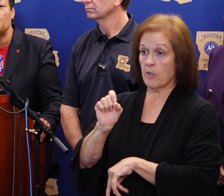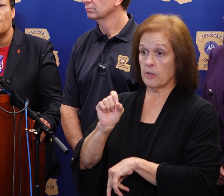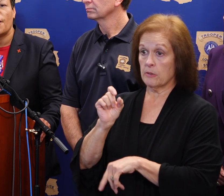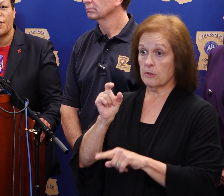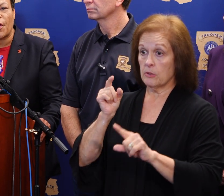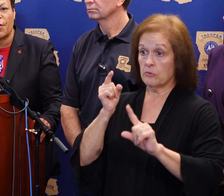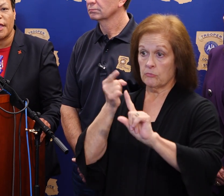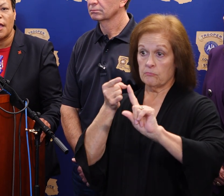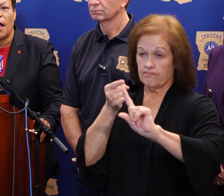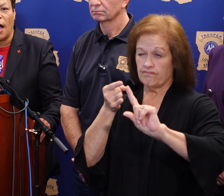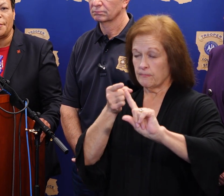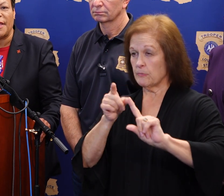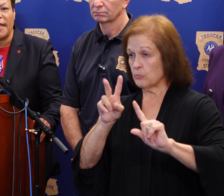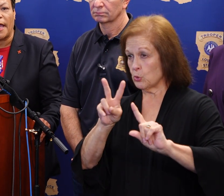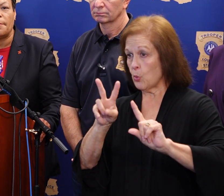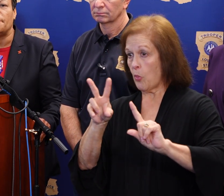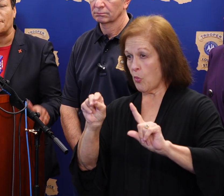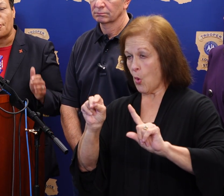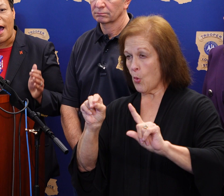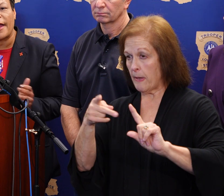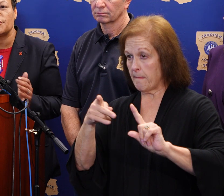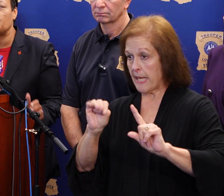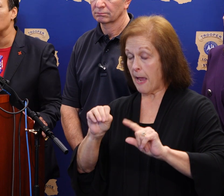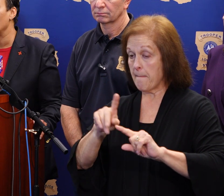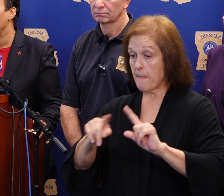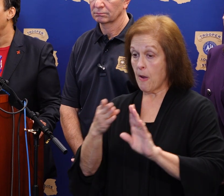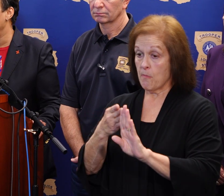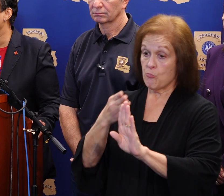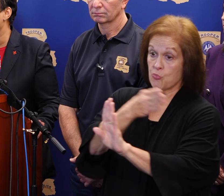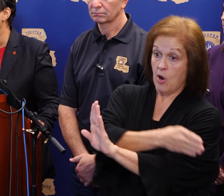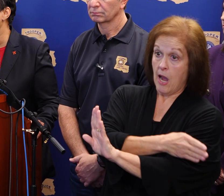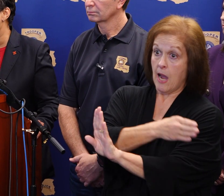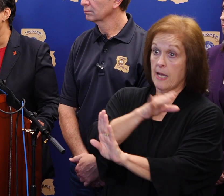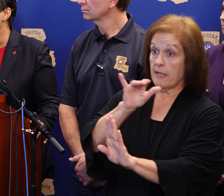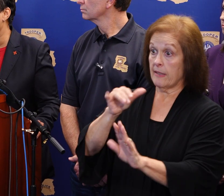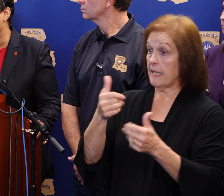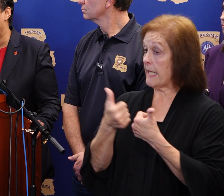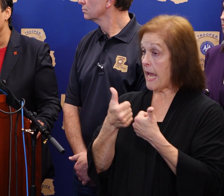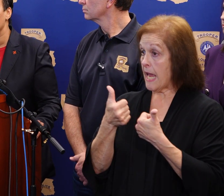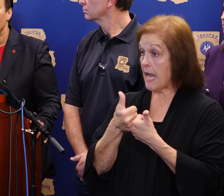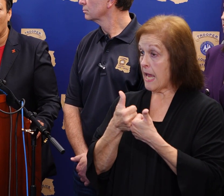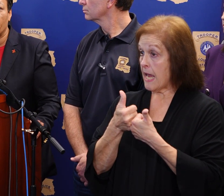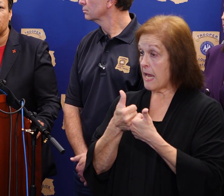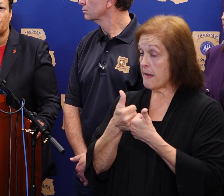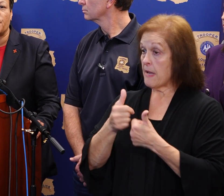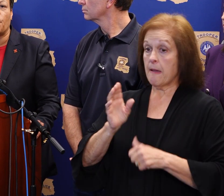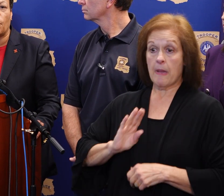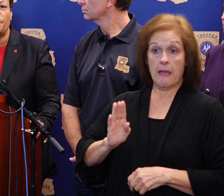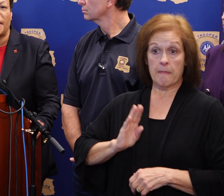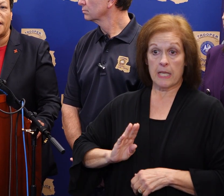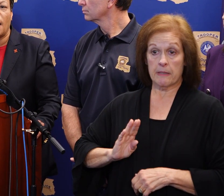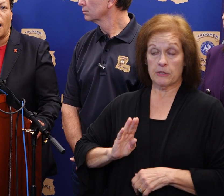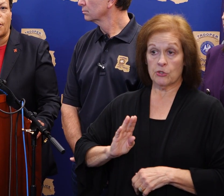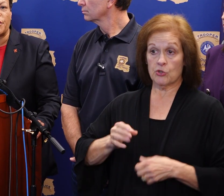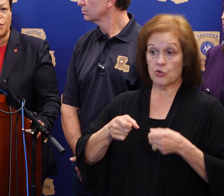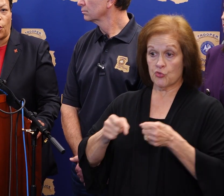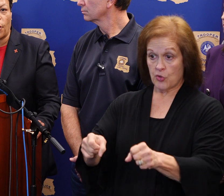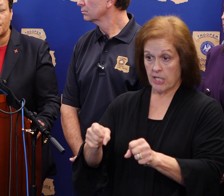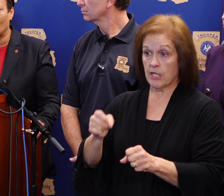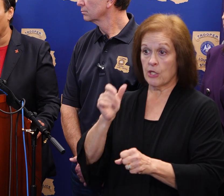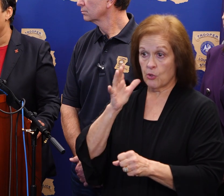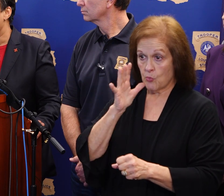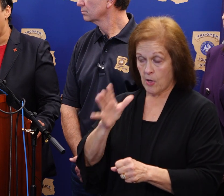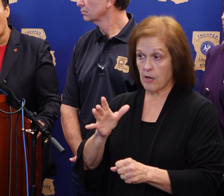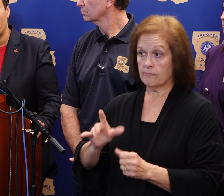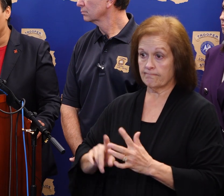towards 2:30 p.m. But prior to game time, the kickoff, Bourbon Street will be